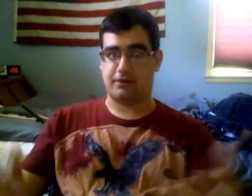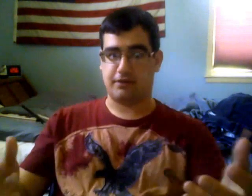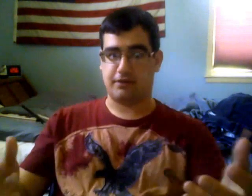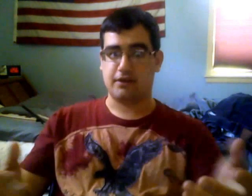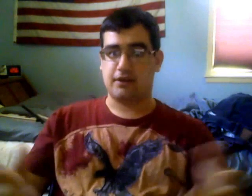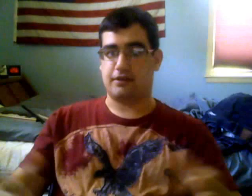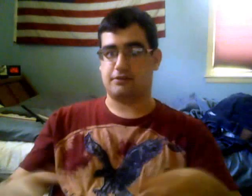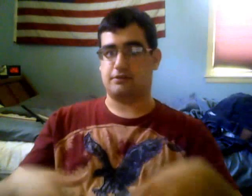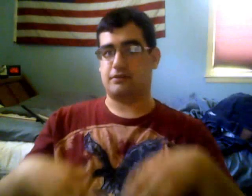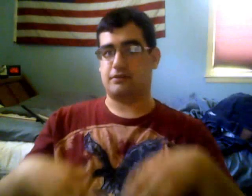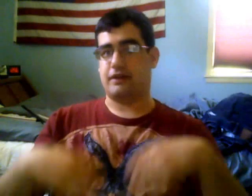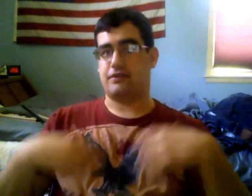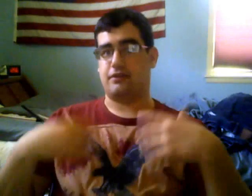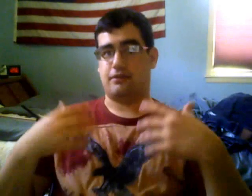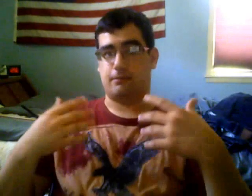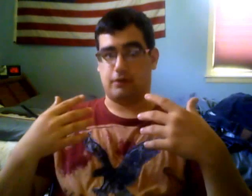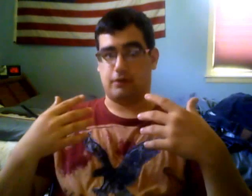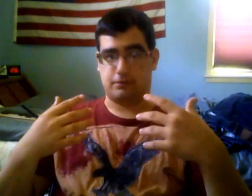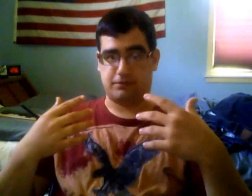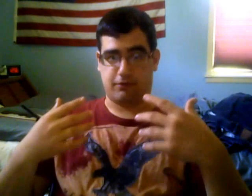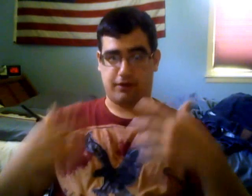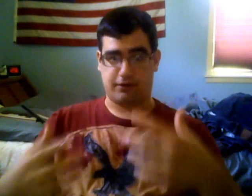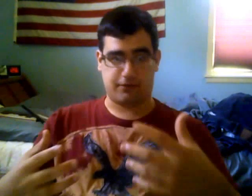wiretapping, you had the Democratic